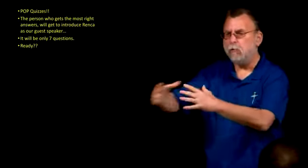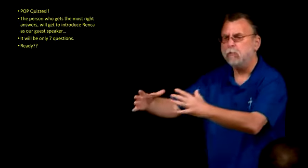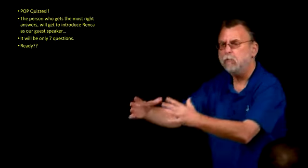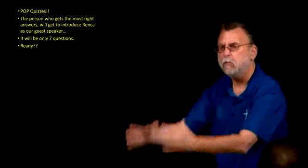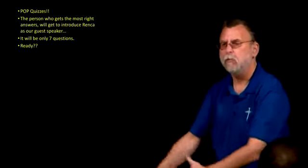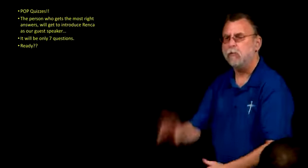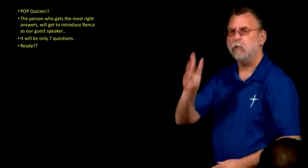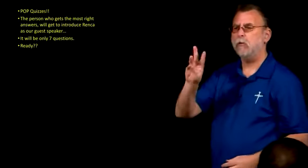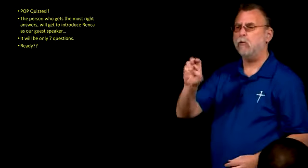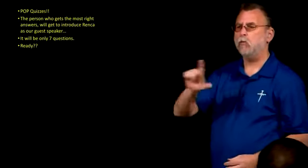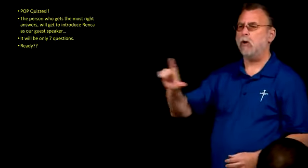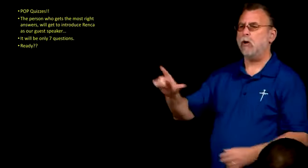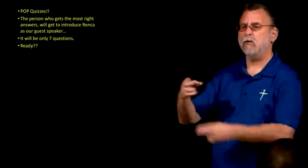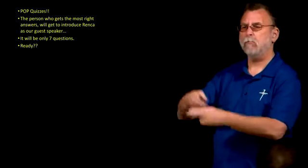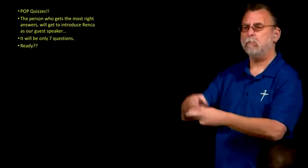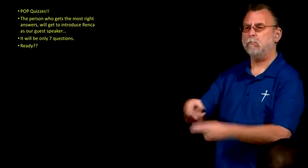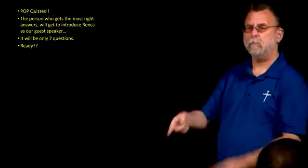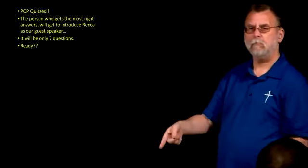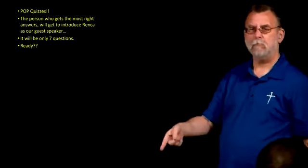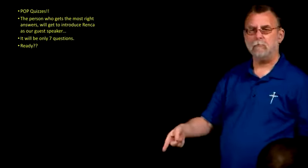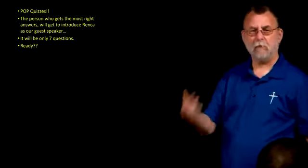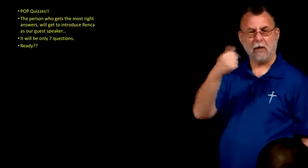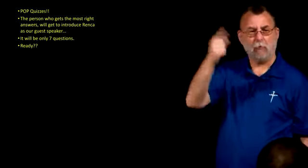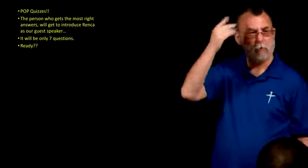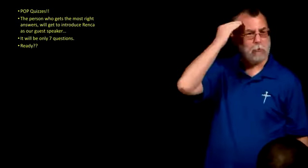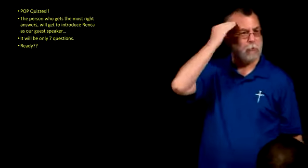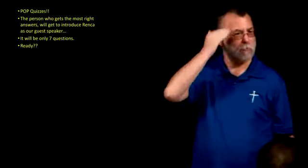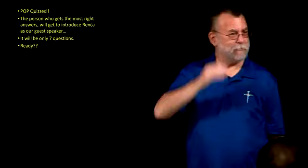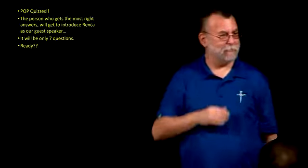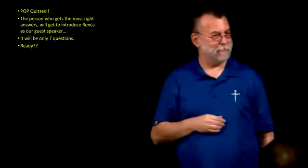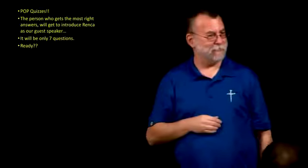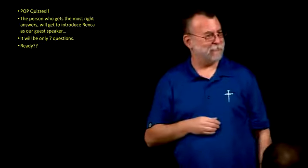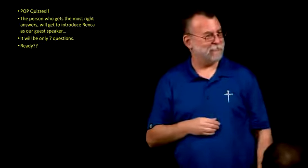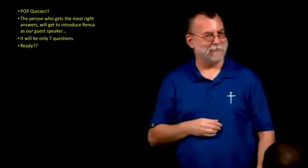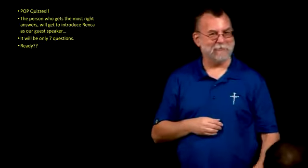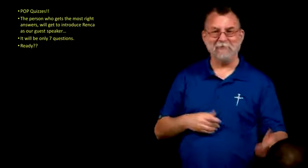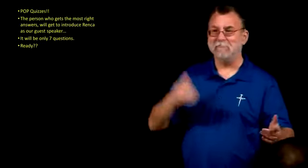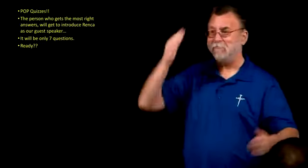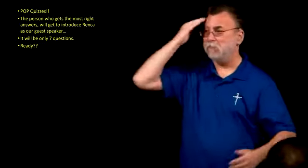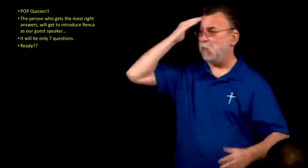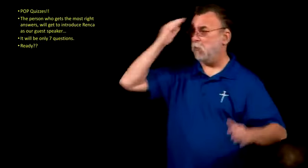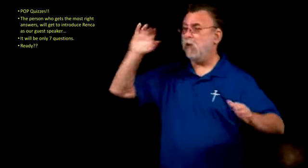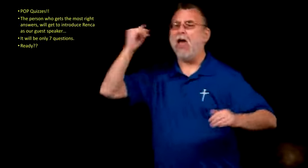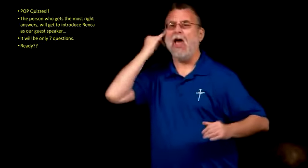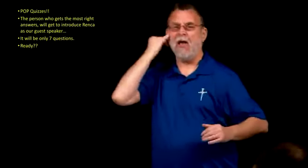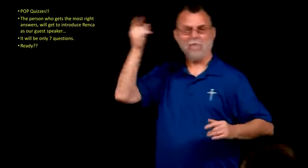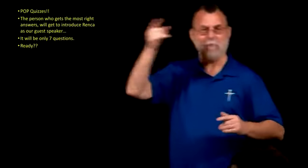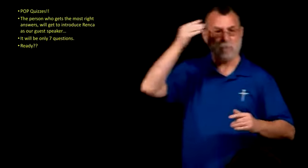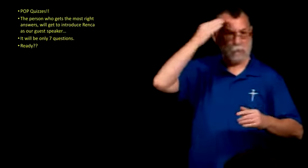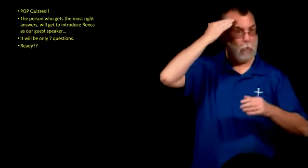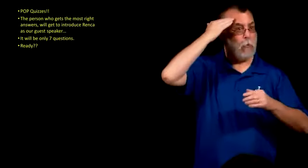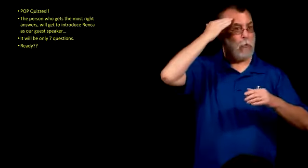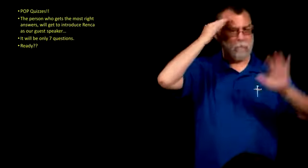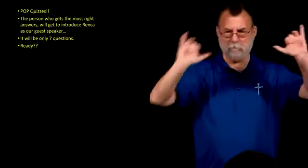What is the name of the character? Does anybody know? So who knows? So a lot of